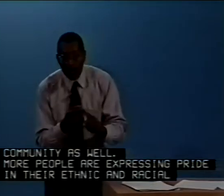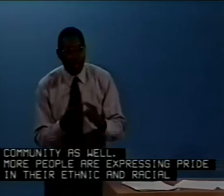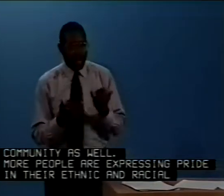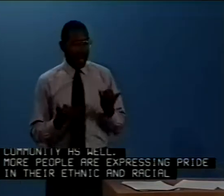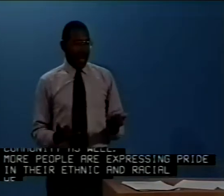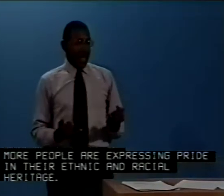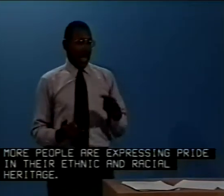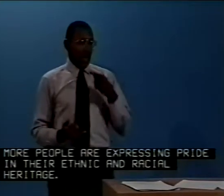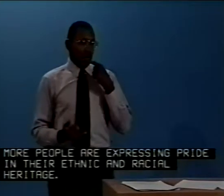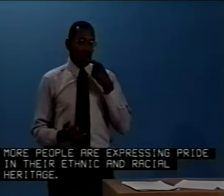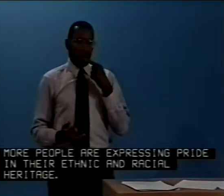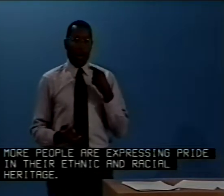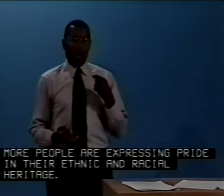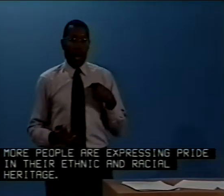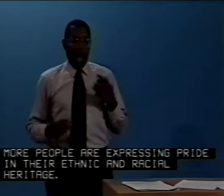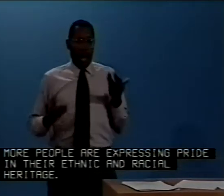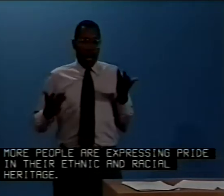I've heard friends now saying,